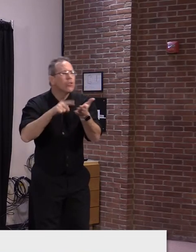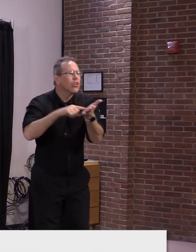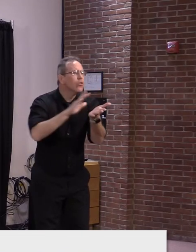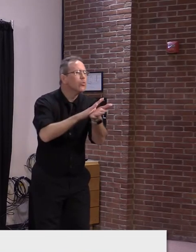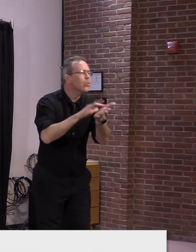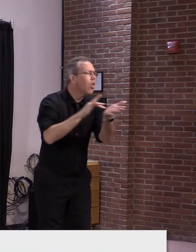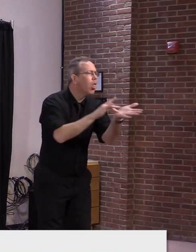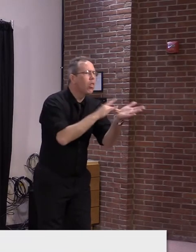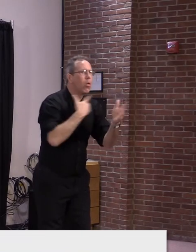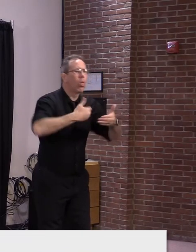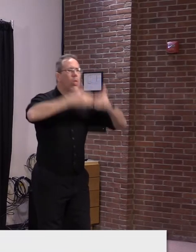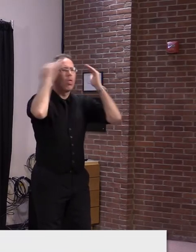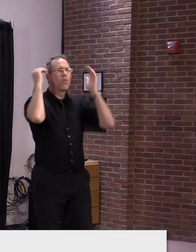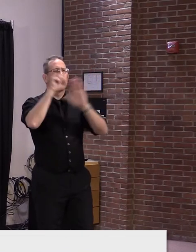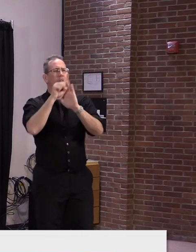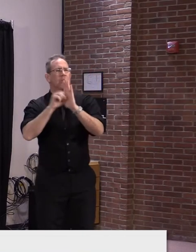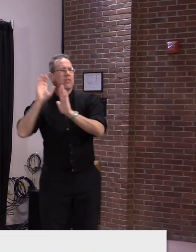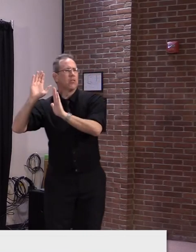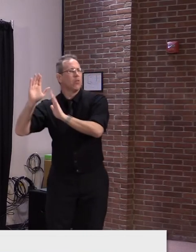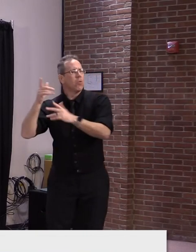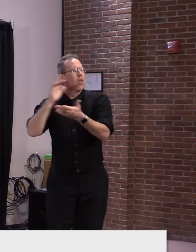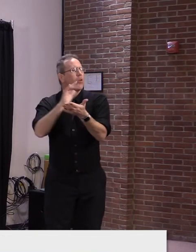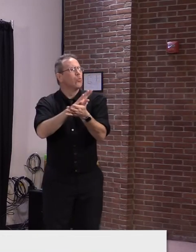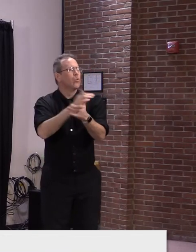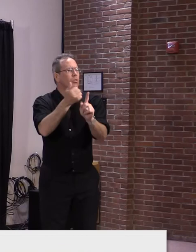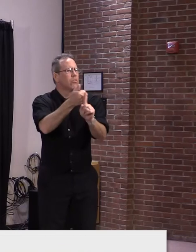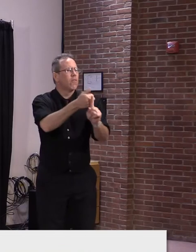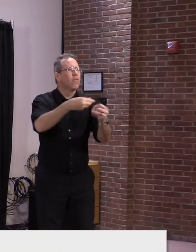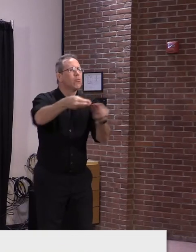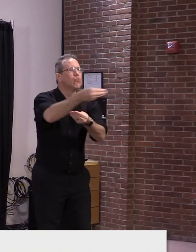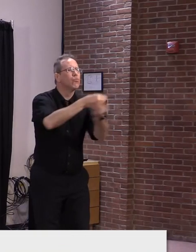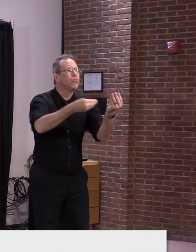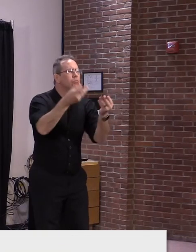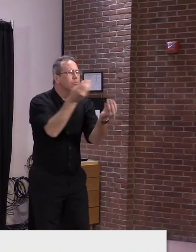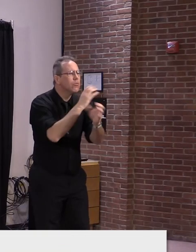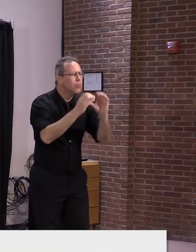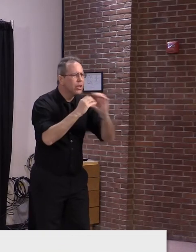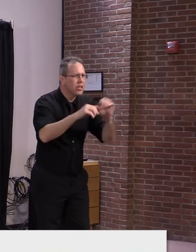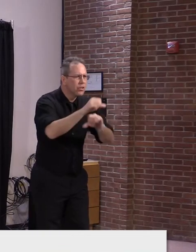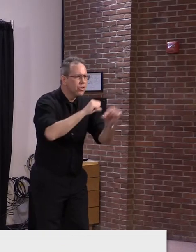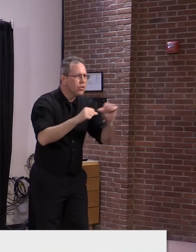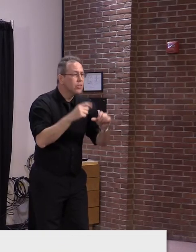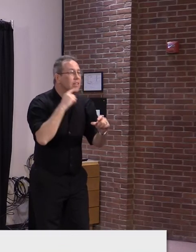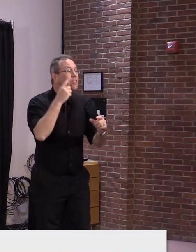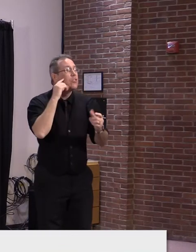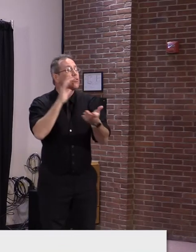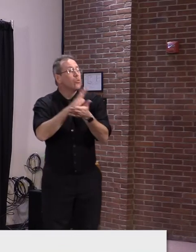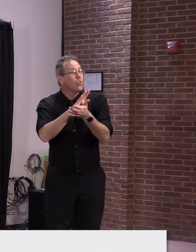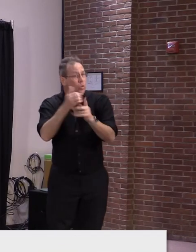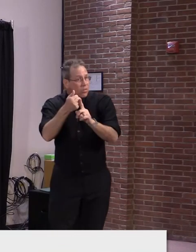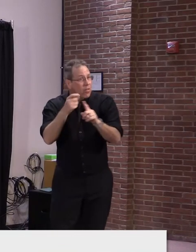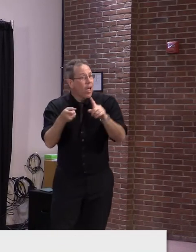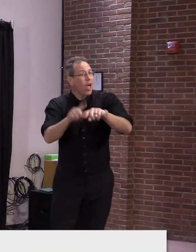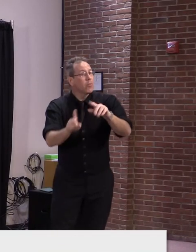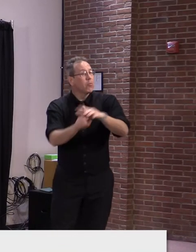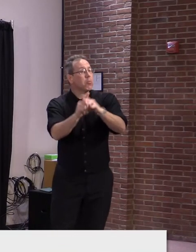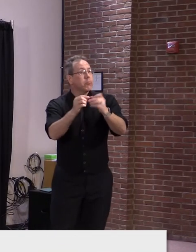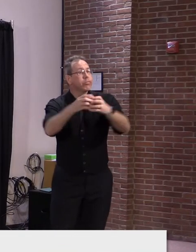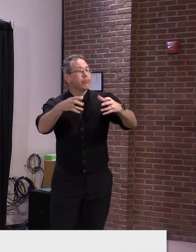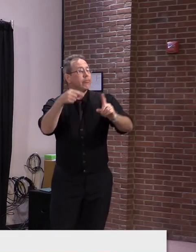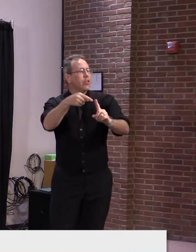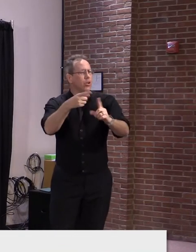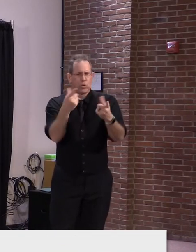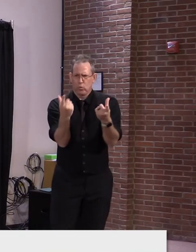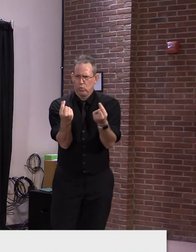do. But if a school sees an increase in cases, if there's a spike, is there anything prohibiting schools